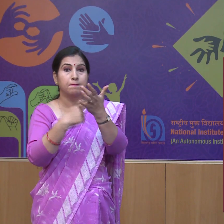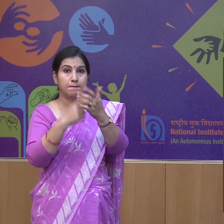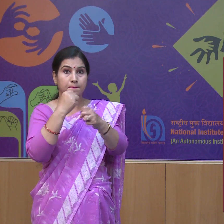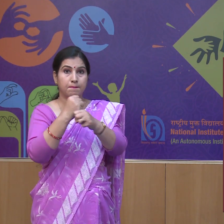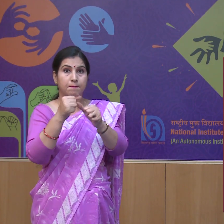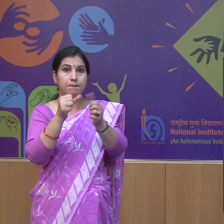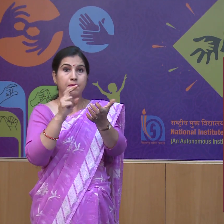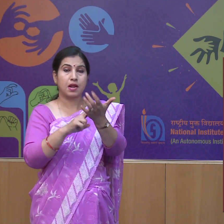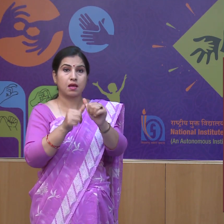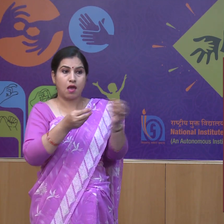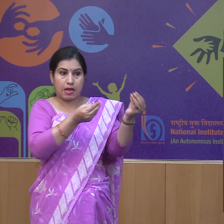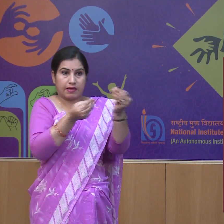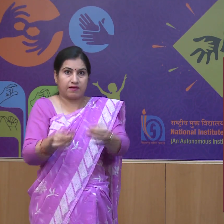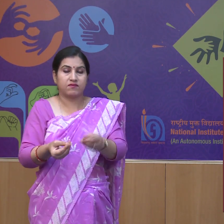the Nawab.